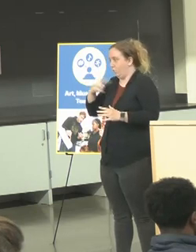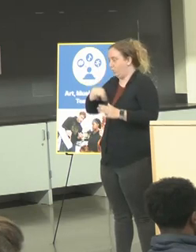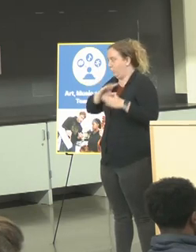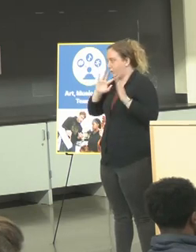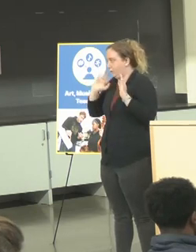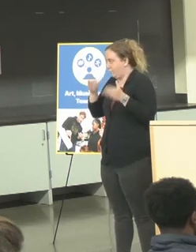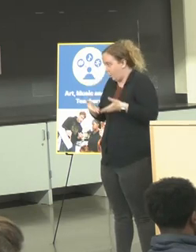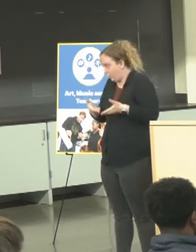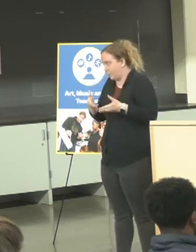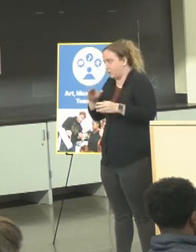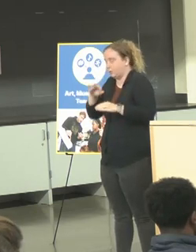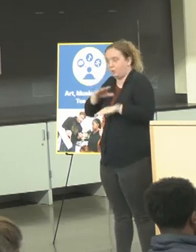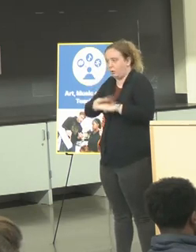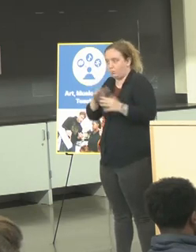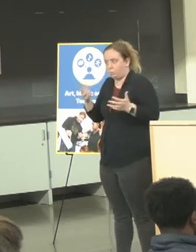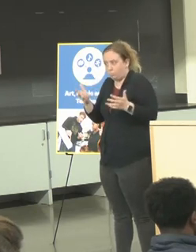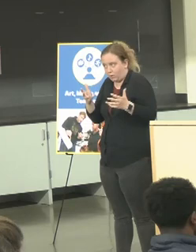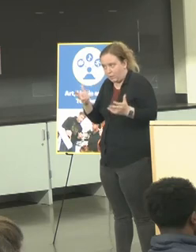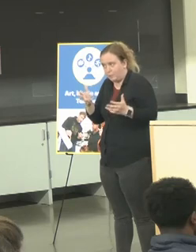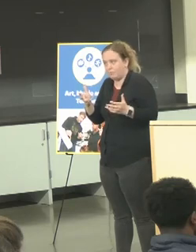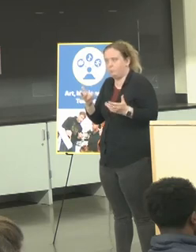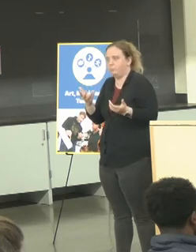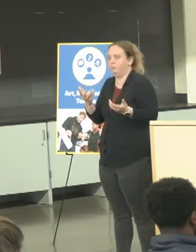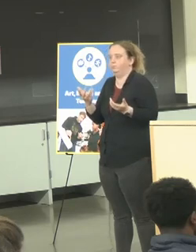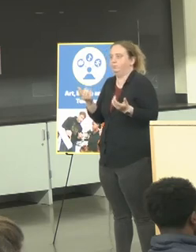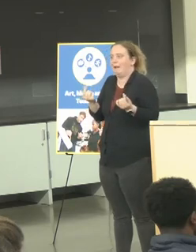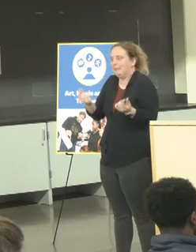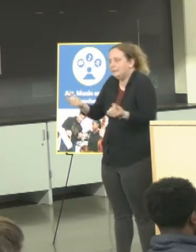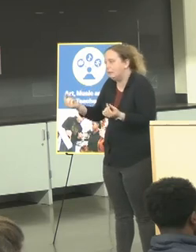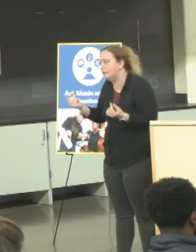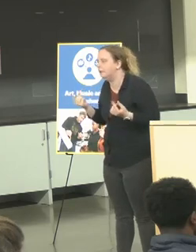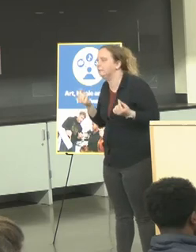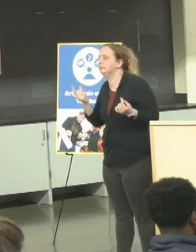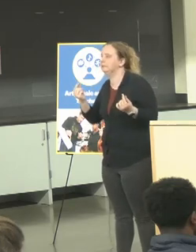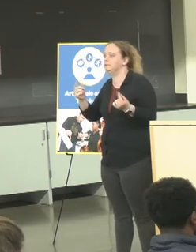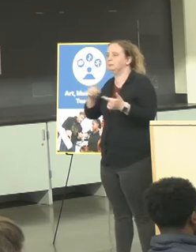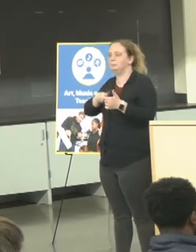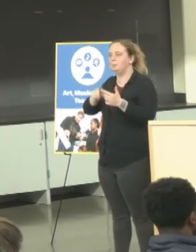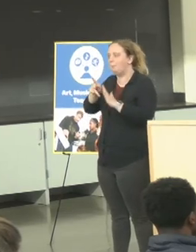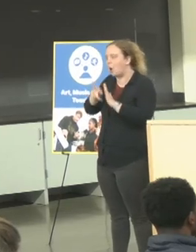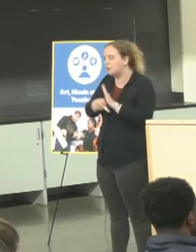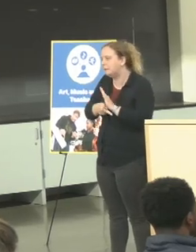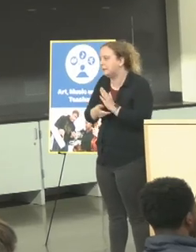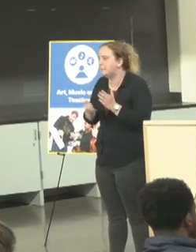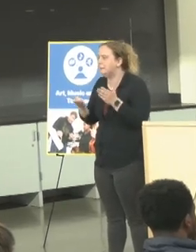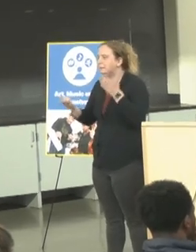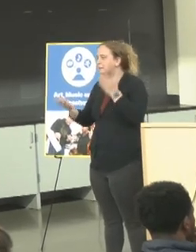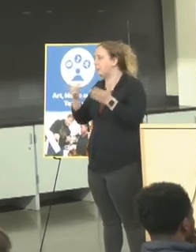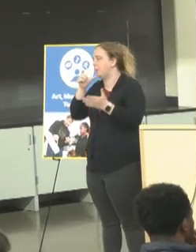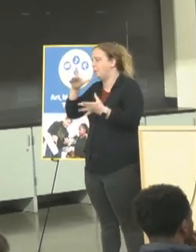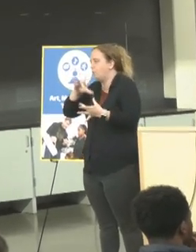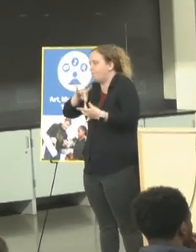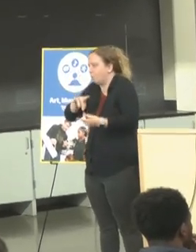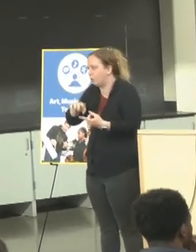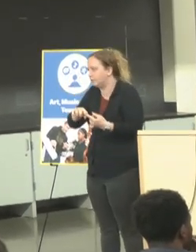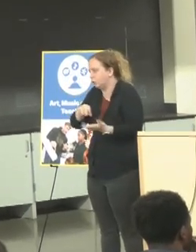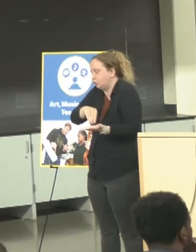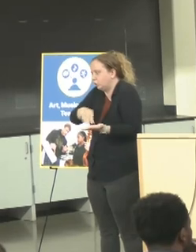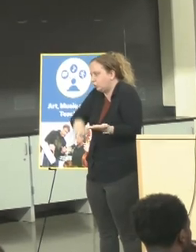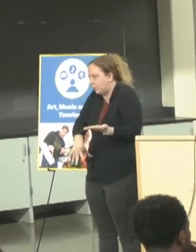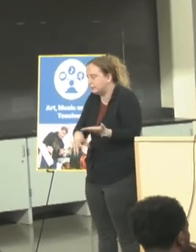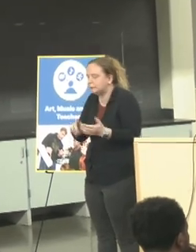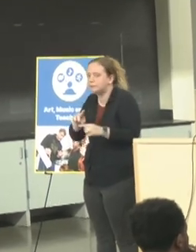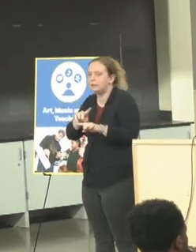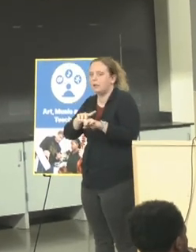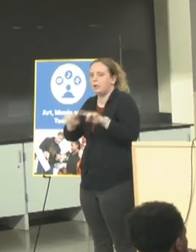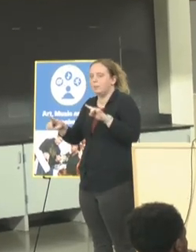on just activities, policies that may or may not be focusing on students. Sometimes it were things